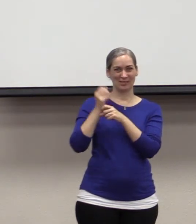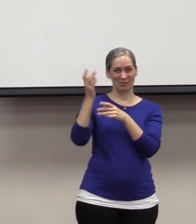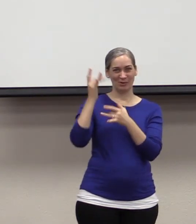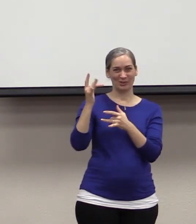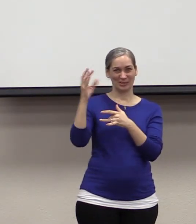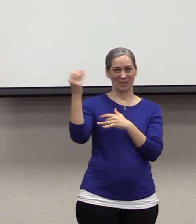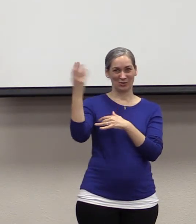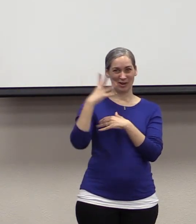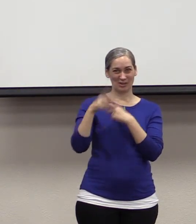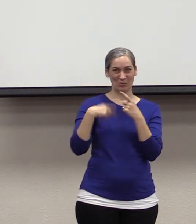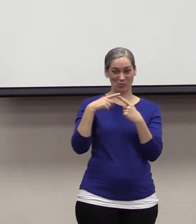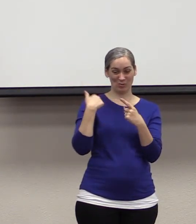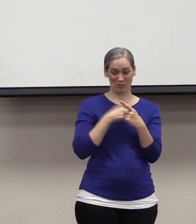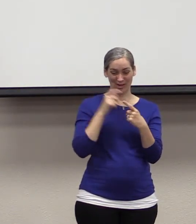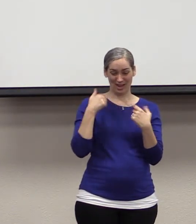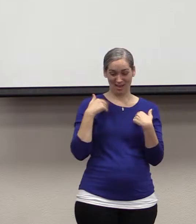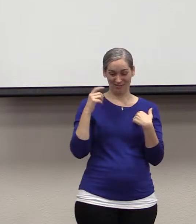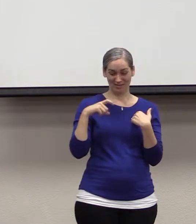King.